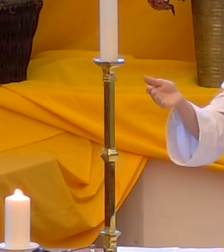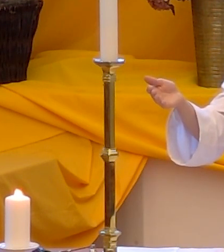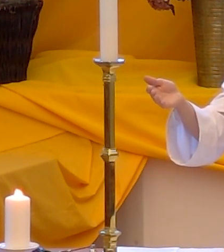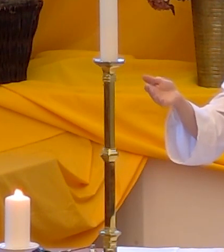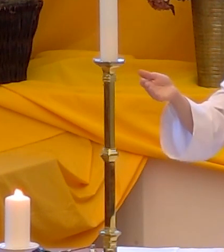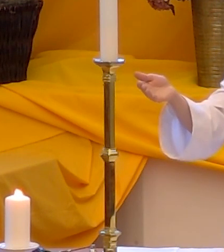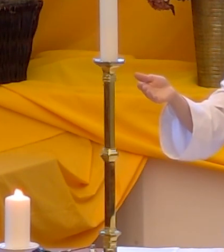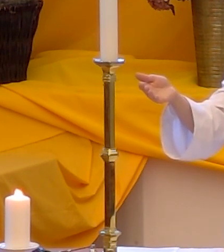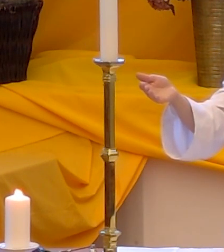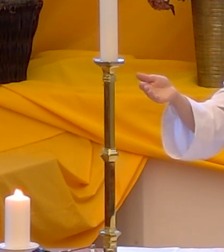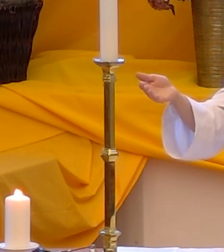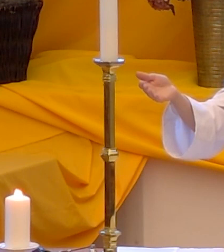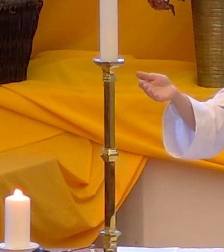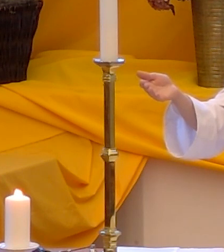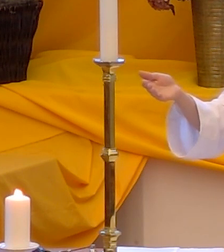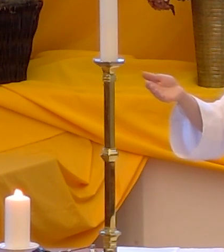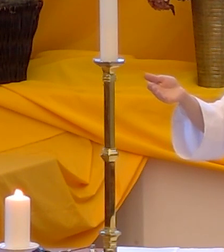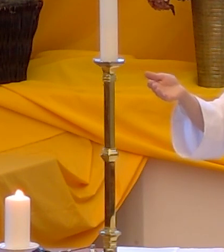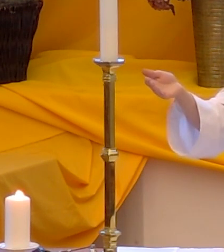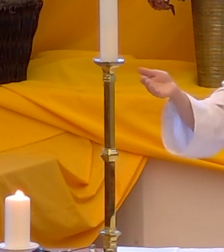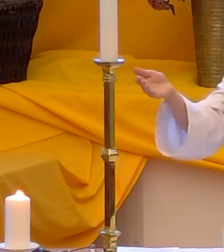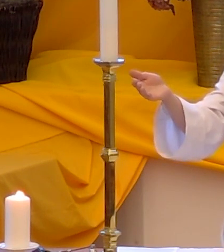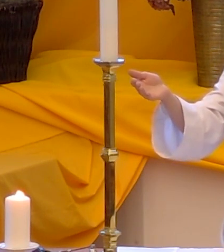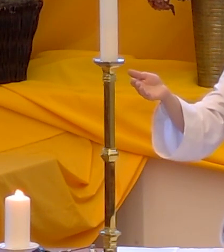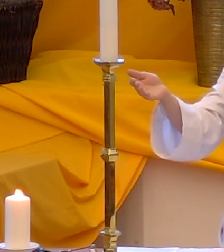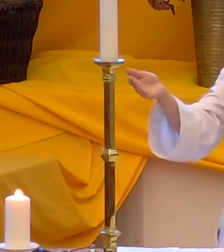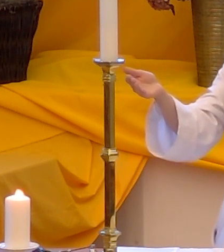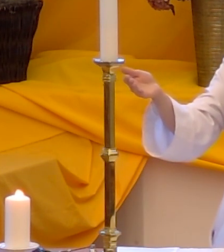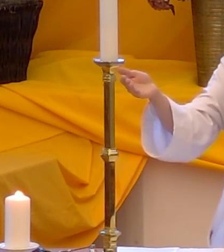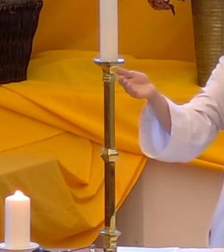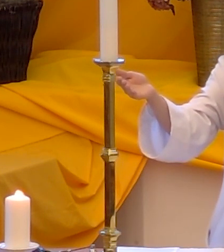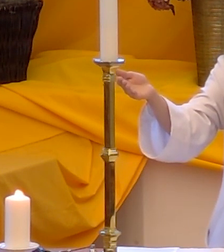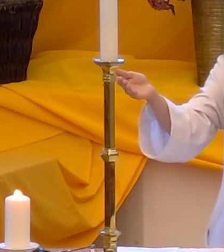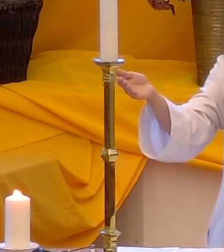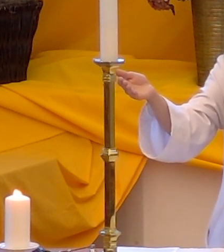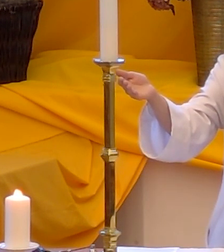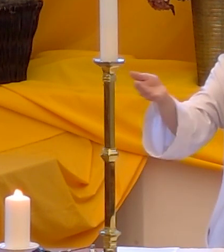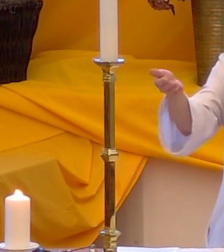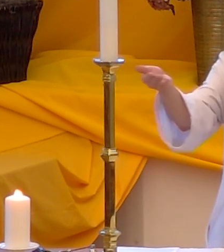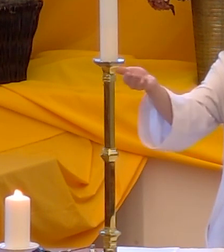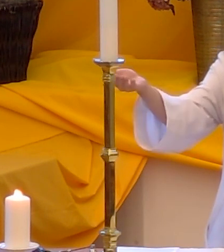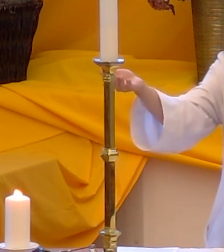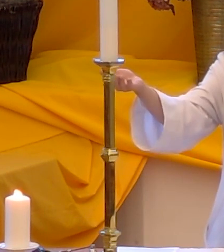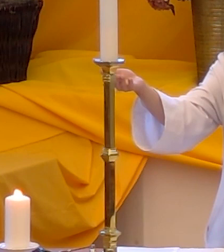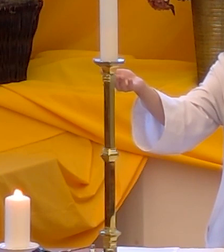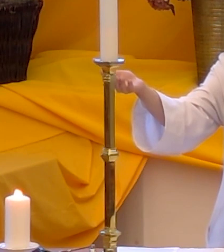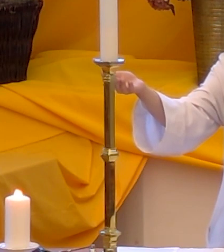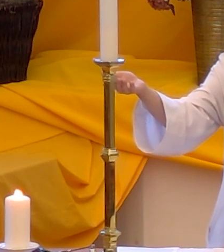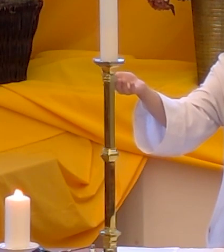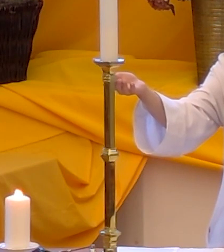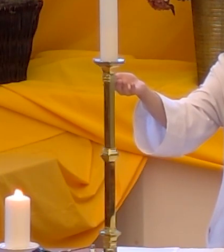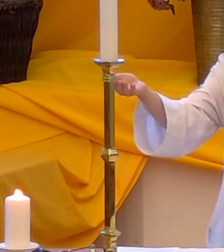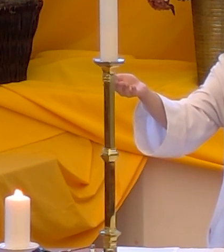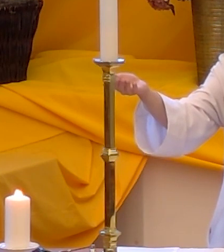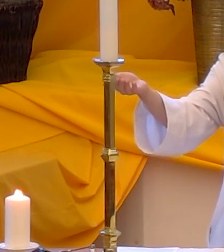blood. By your Spirit, make us one in Christ, one with each other, and one in ministry to all the world, until Christ comes in